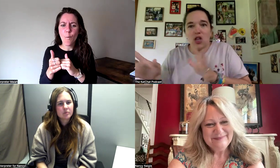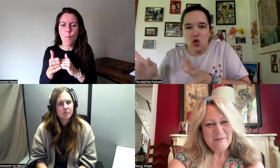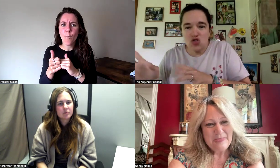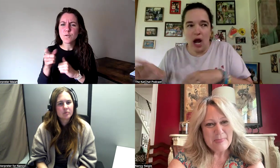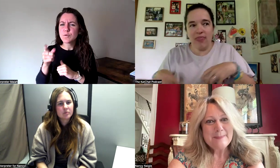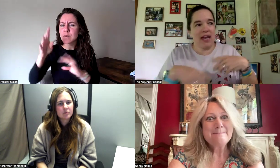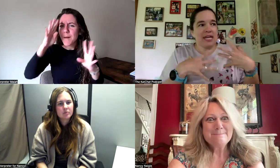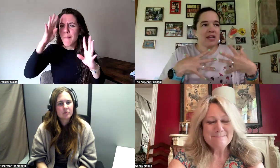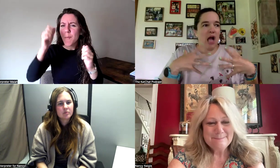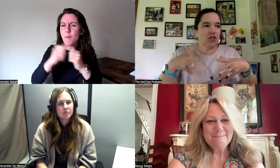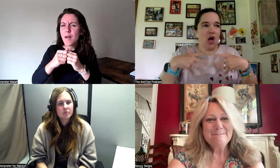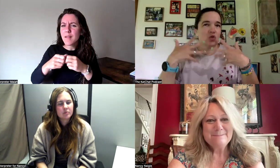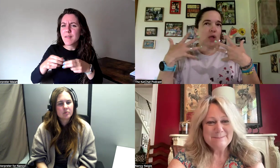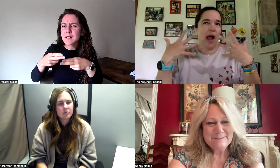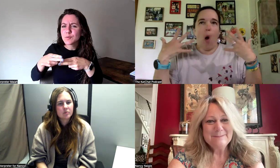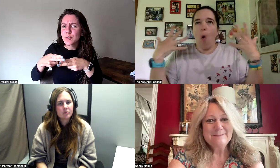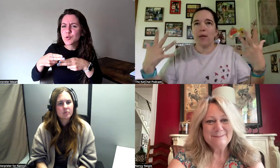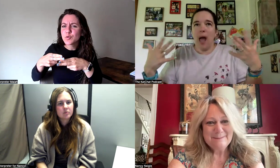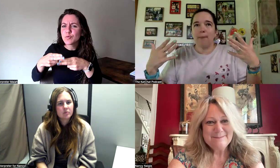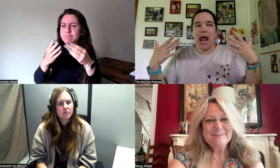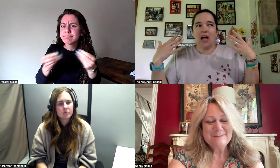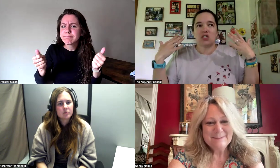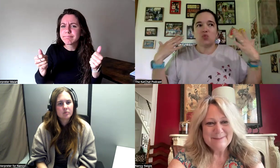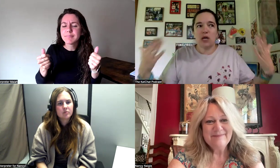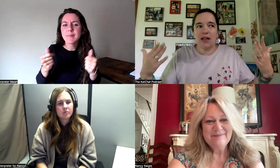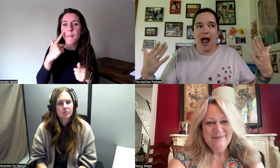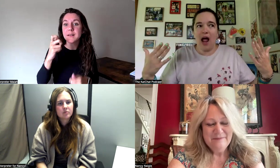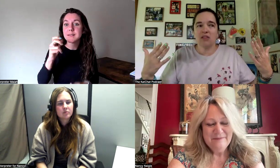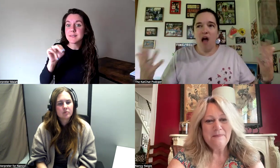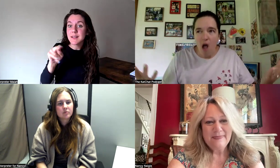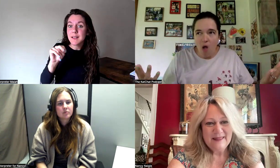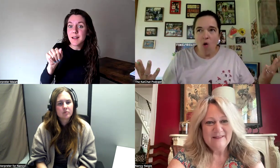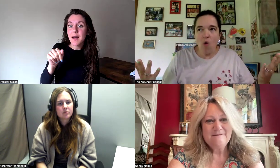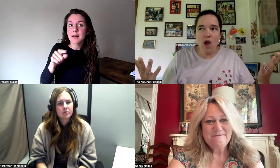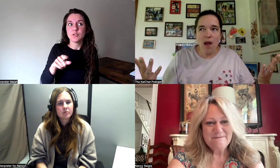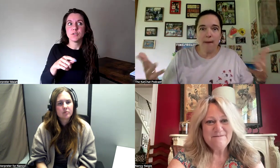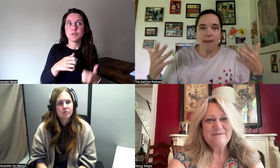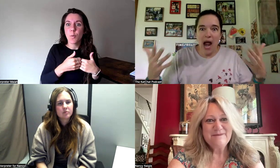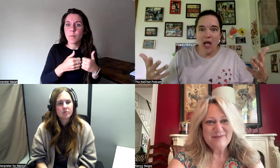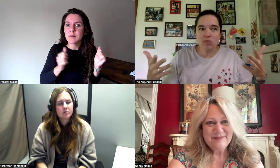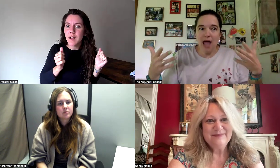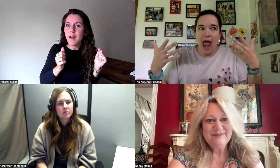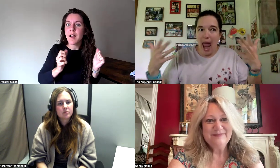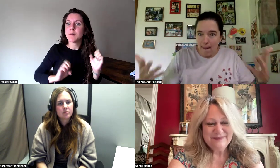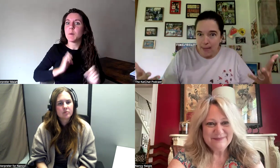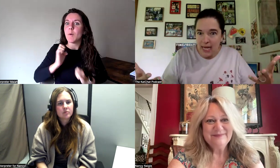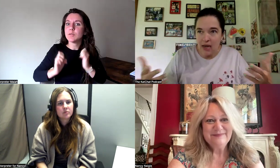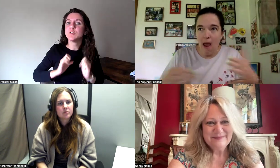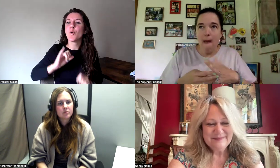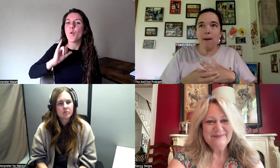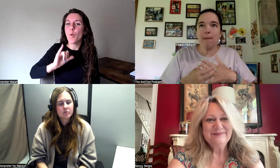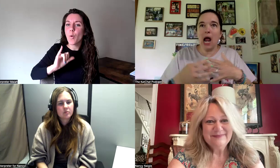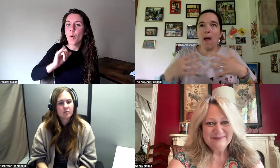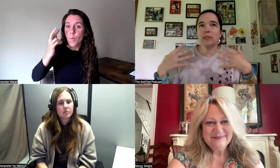short-term resolution. Then Nina started to like open up and just realize, oh, my mom's